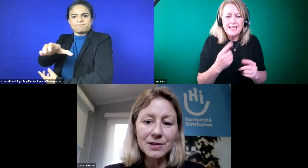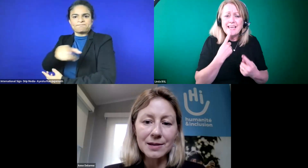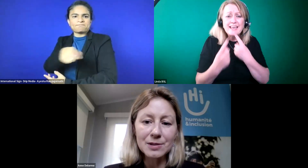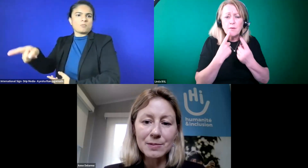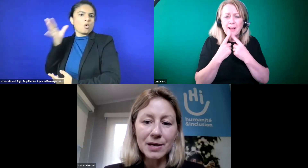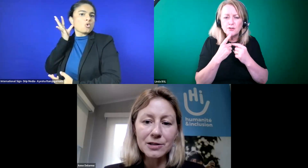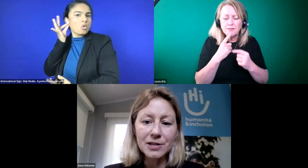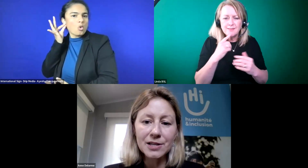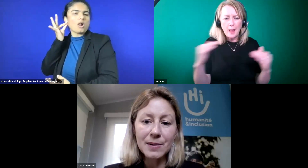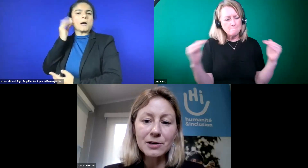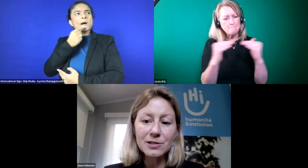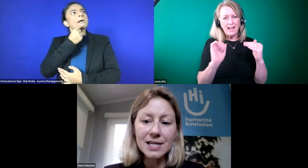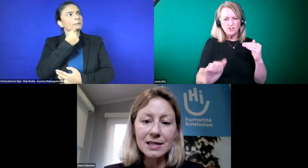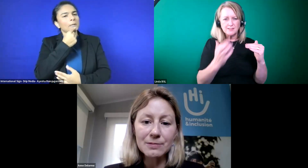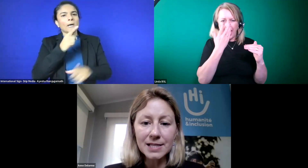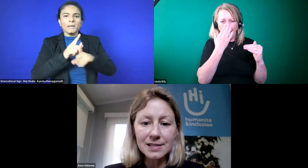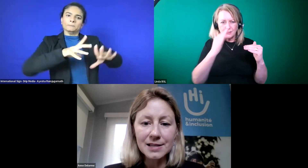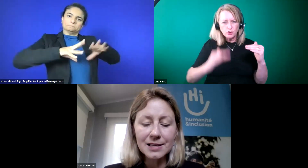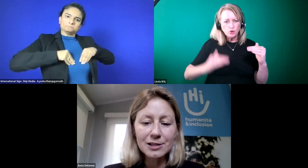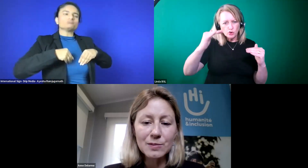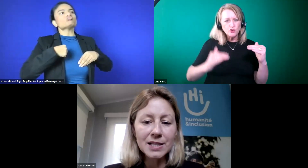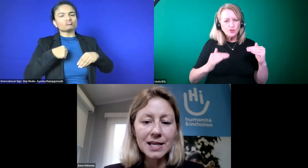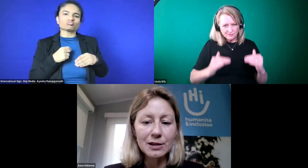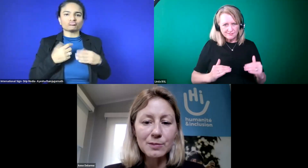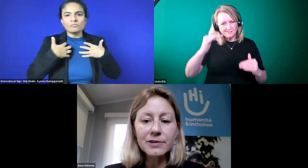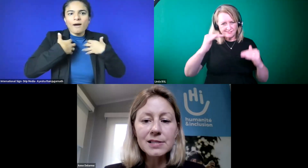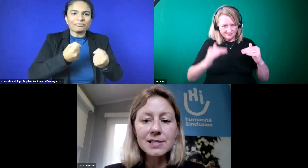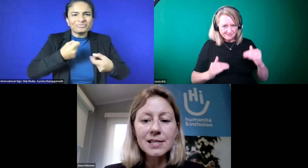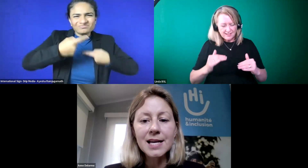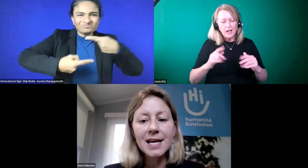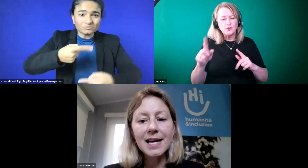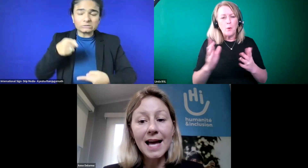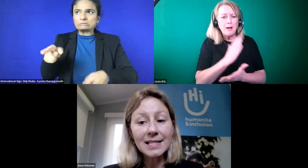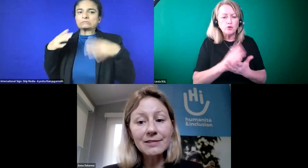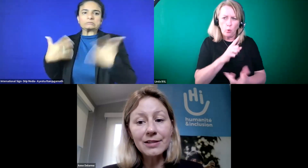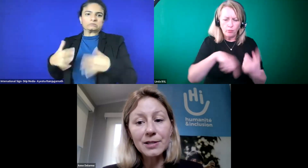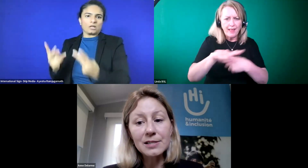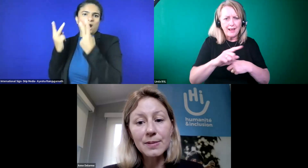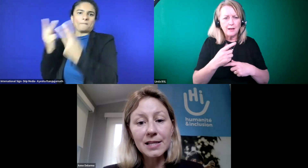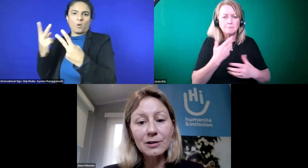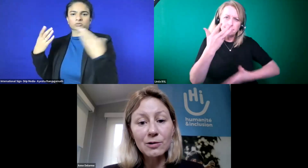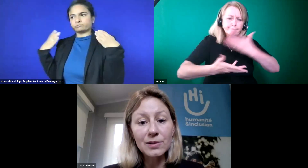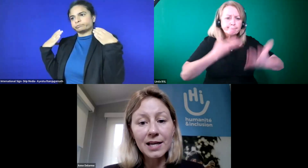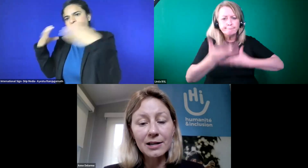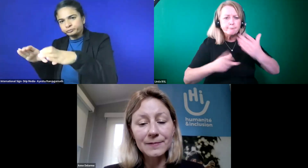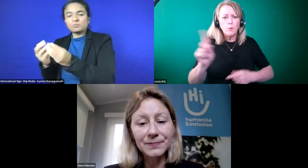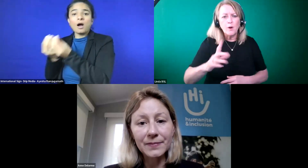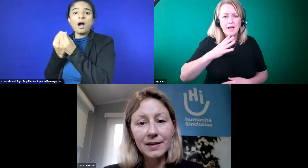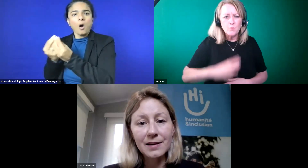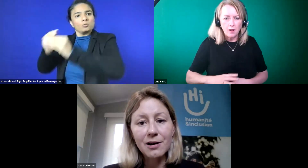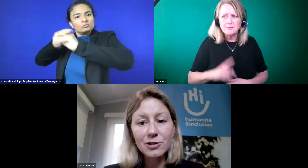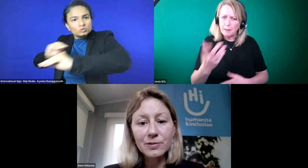we enable them to better understand their rights, to communicate their preferences, and actively participate in their own